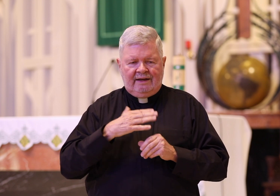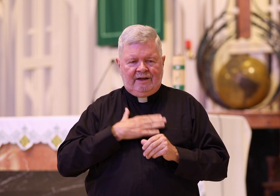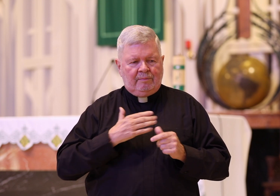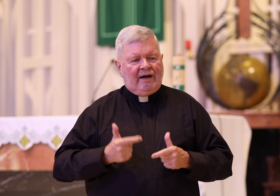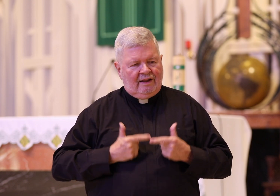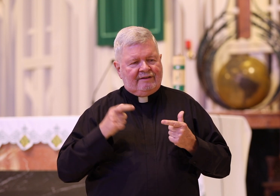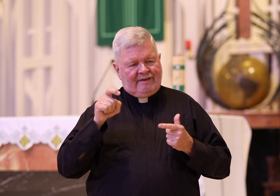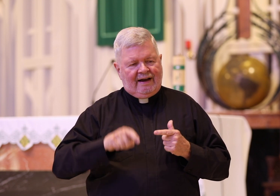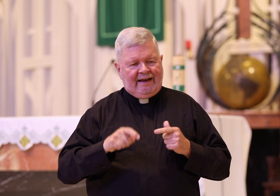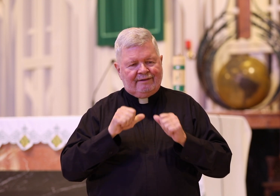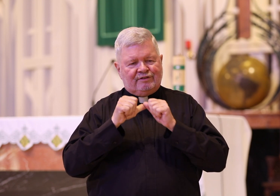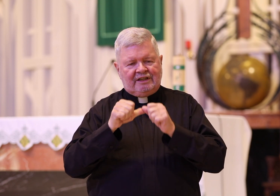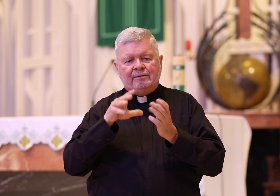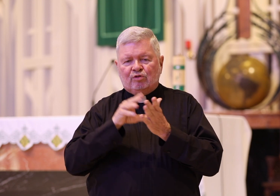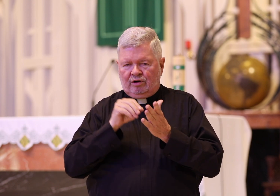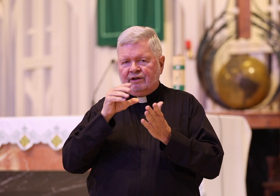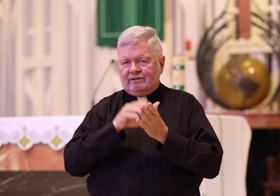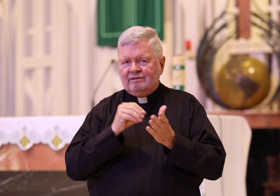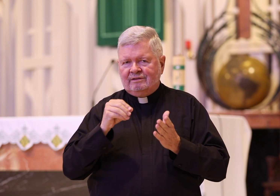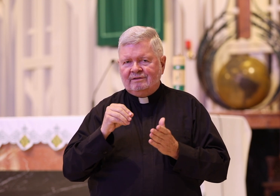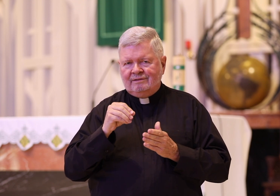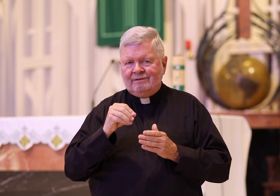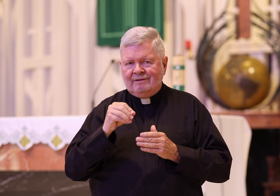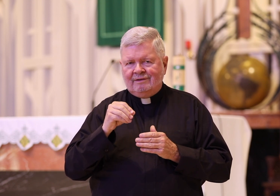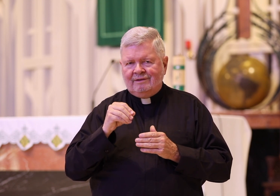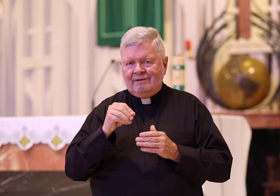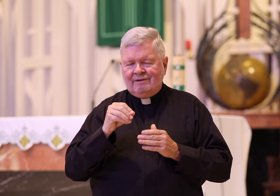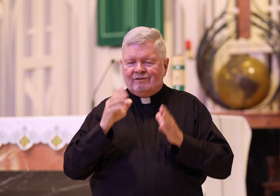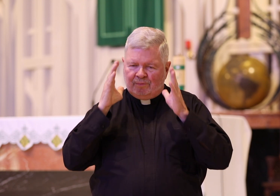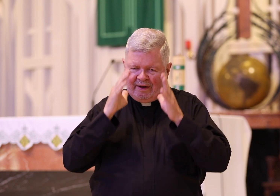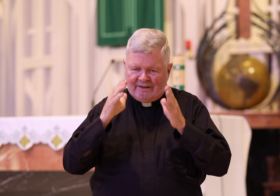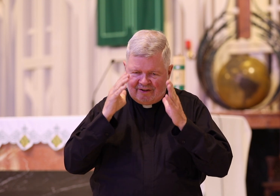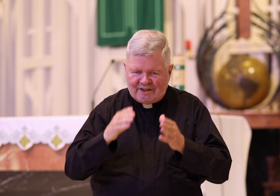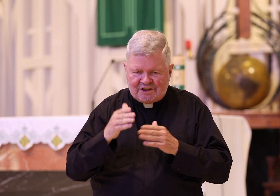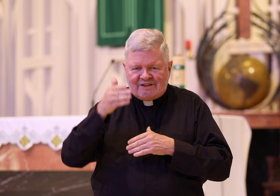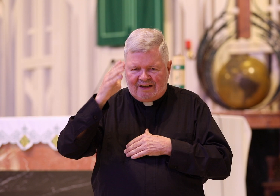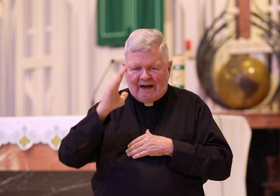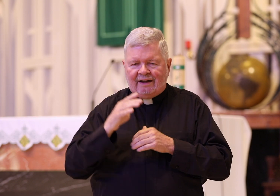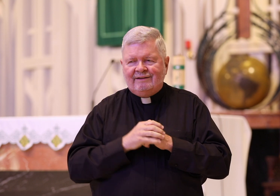In my life, I have to keep learning to pay attention to God,